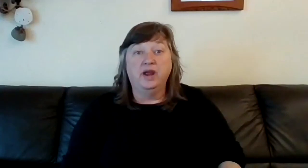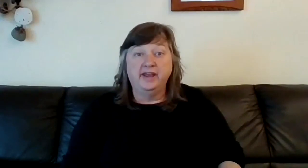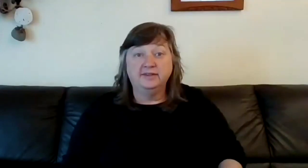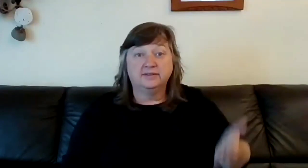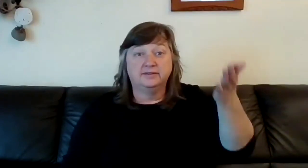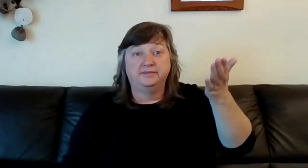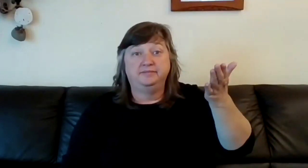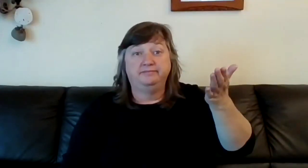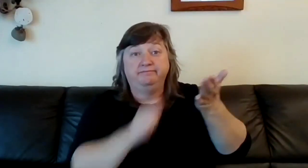Erase,